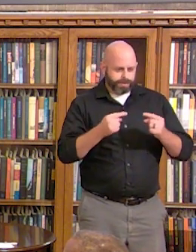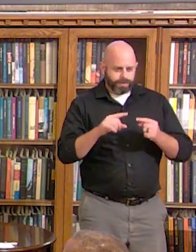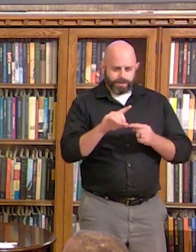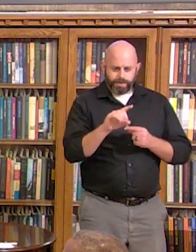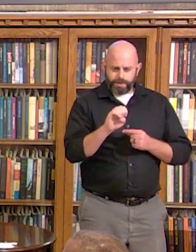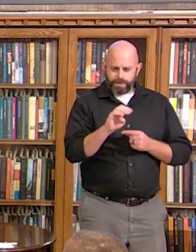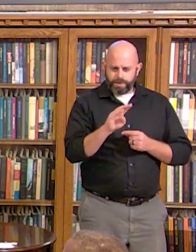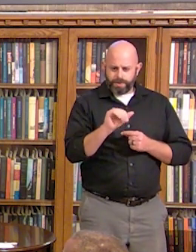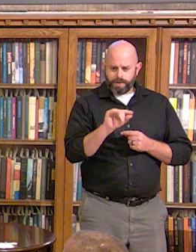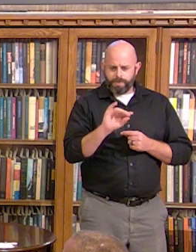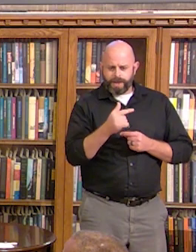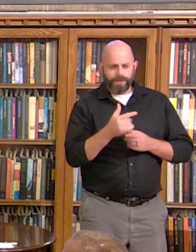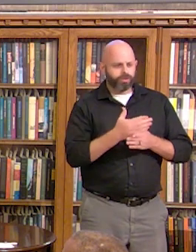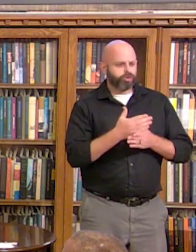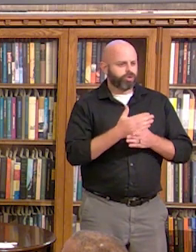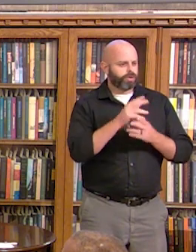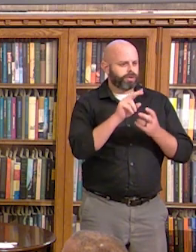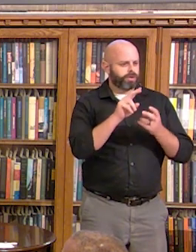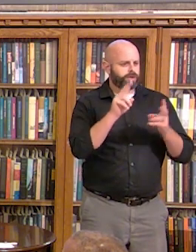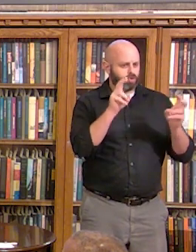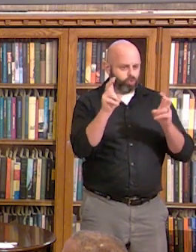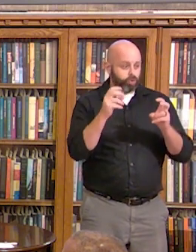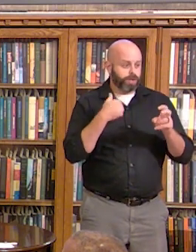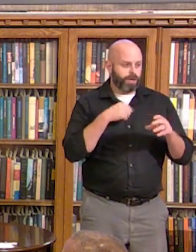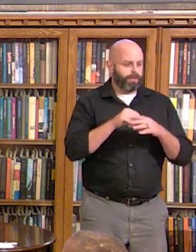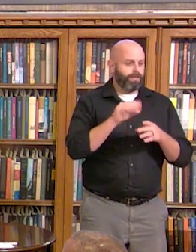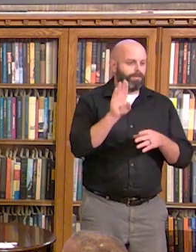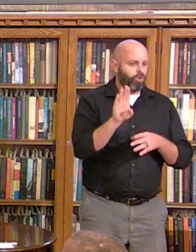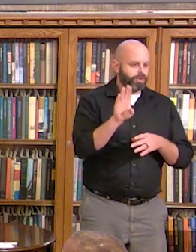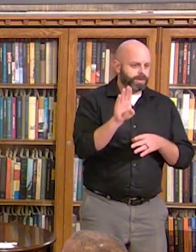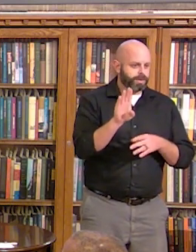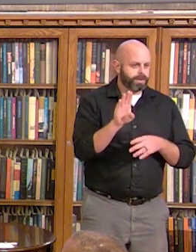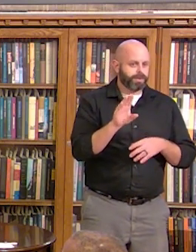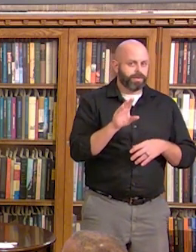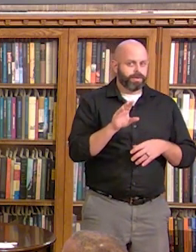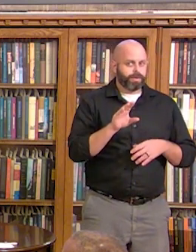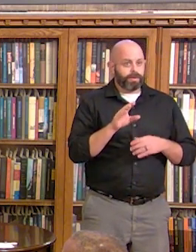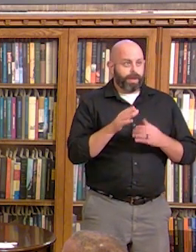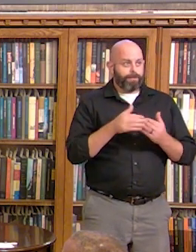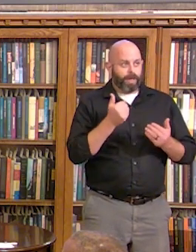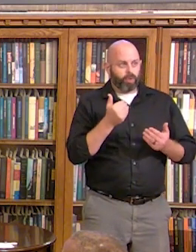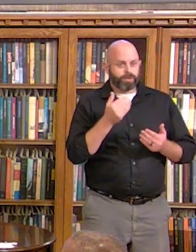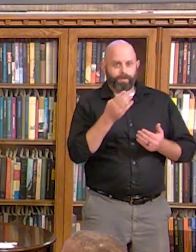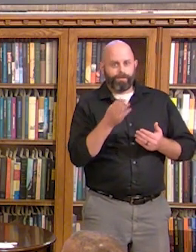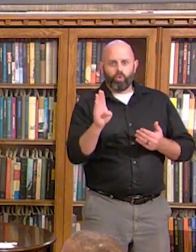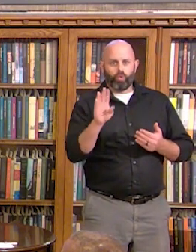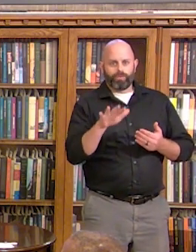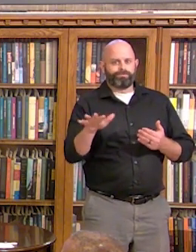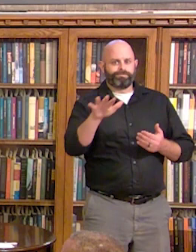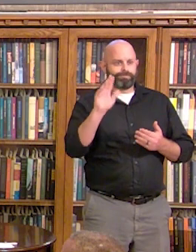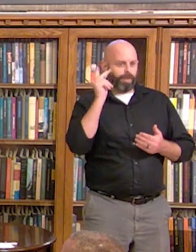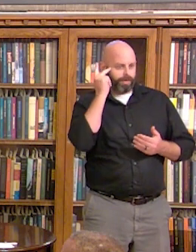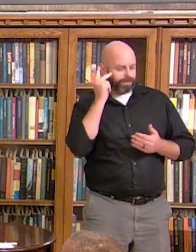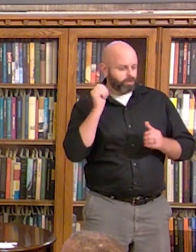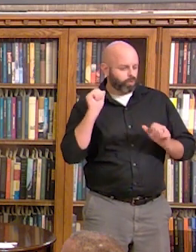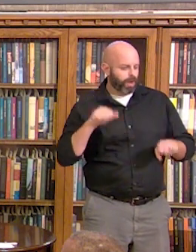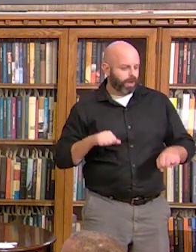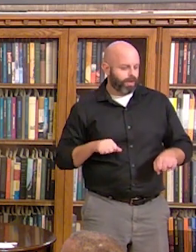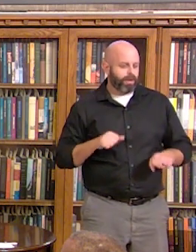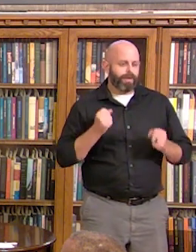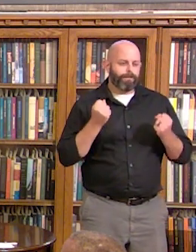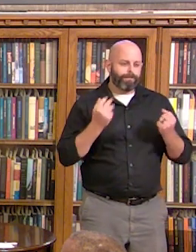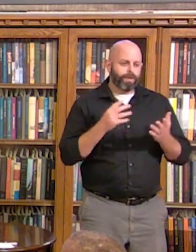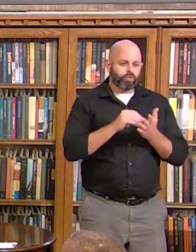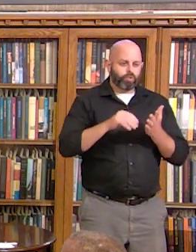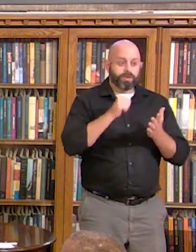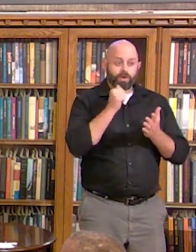these issues is that um I'm in Boston as about as blue as you can get and so many of the students